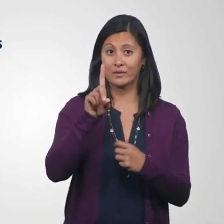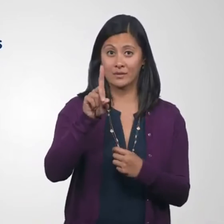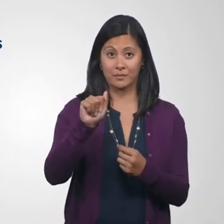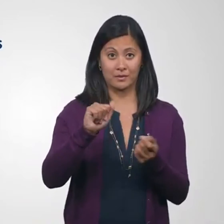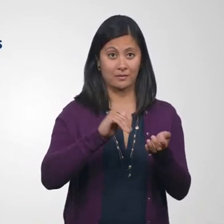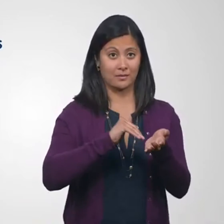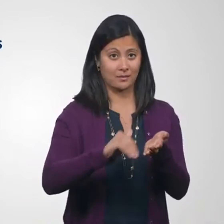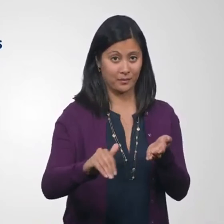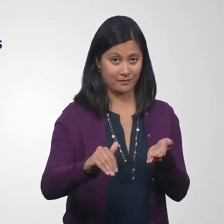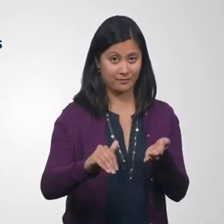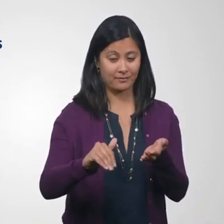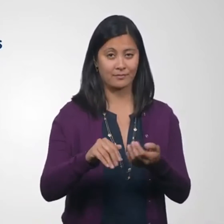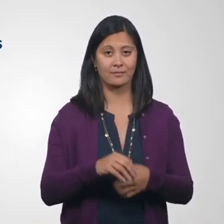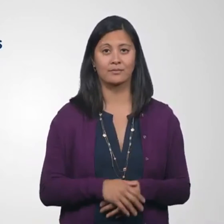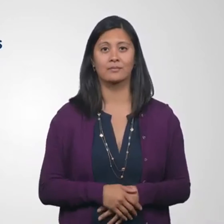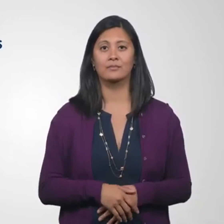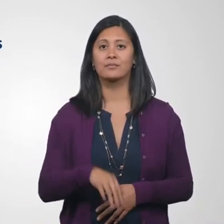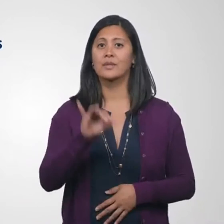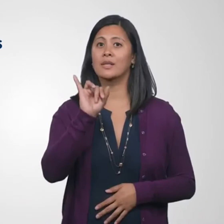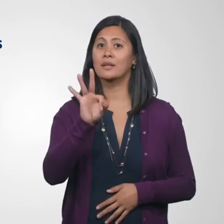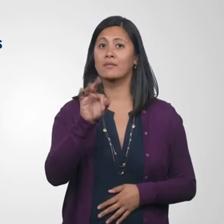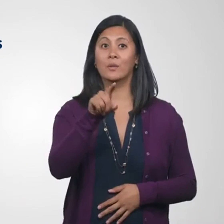There are certain disability exceptions.